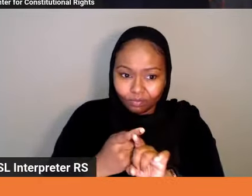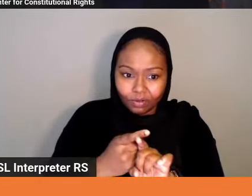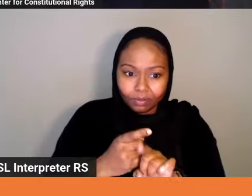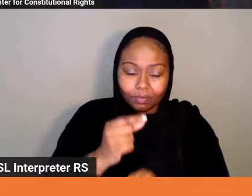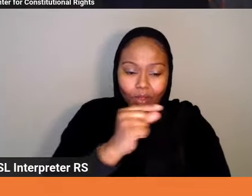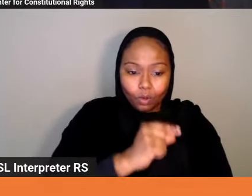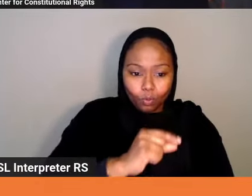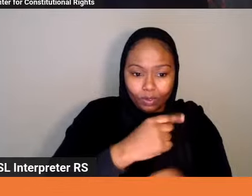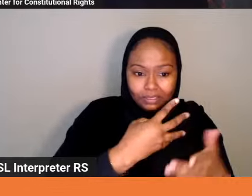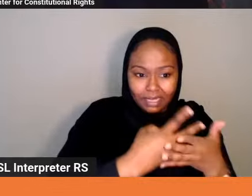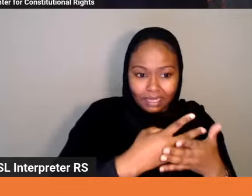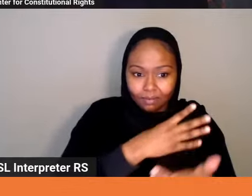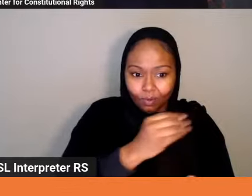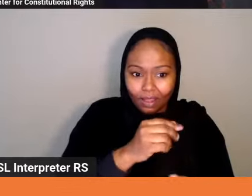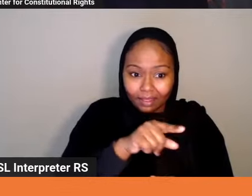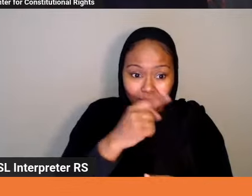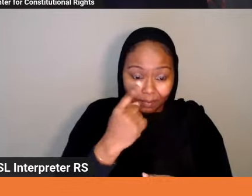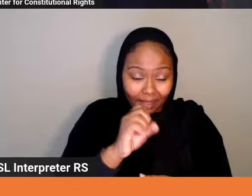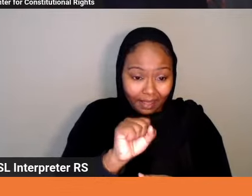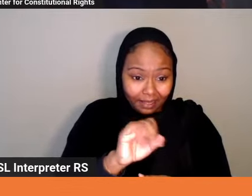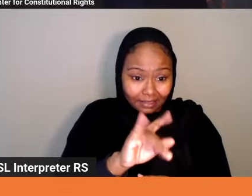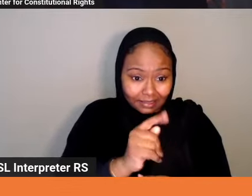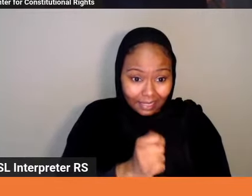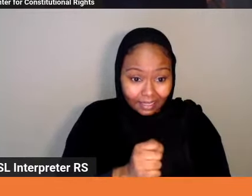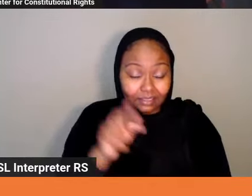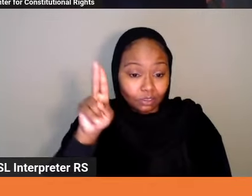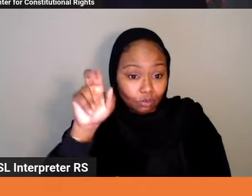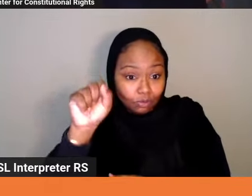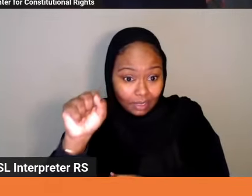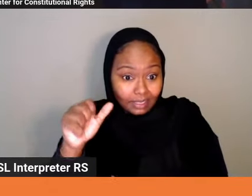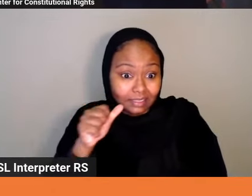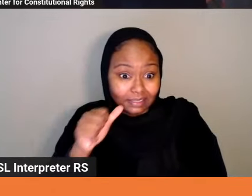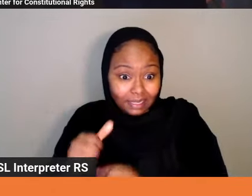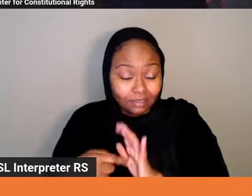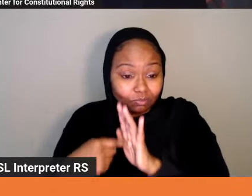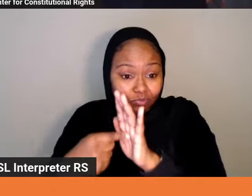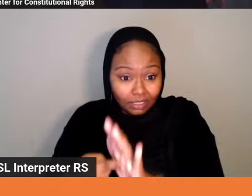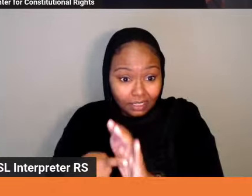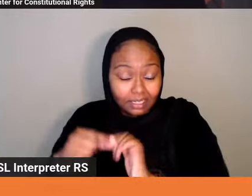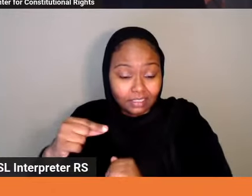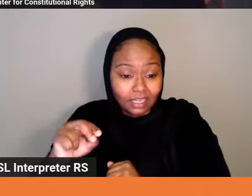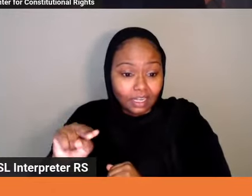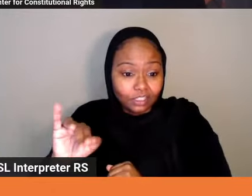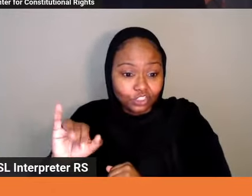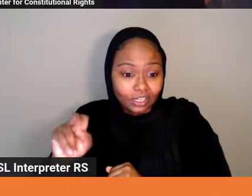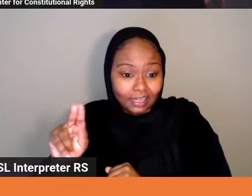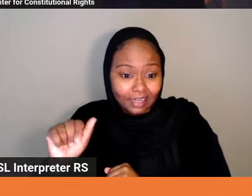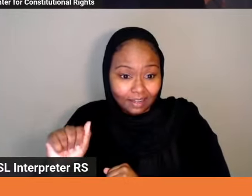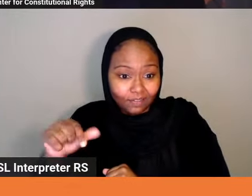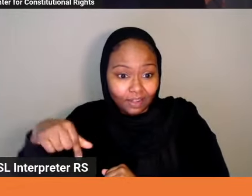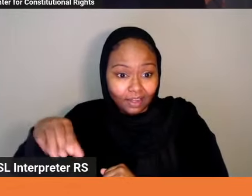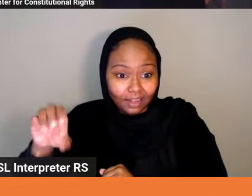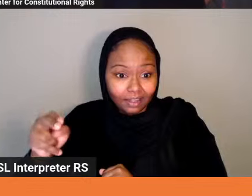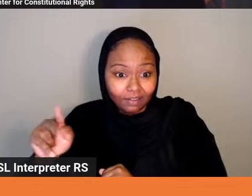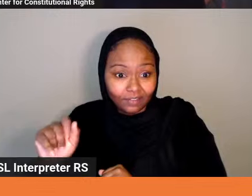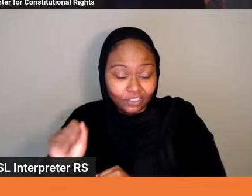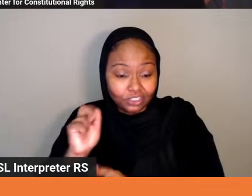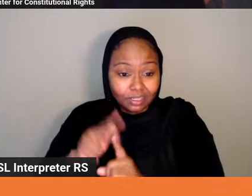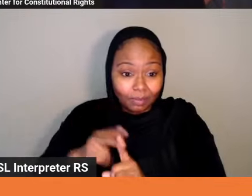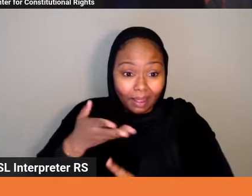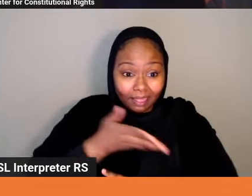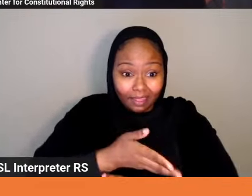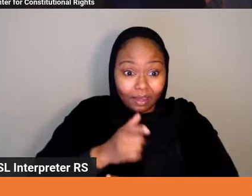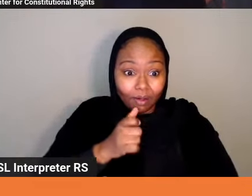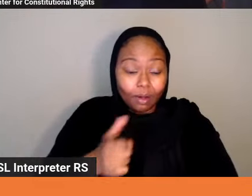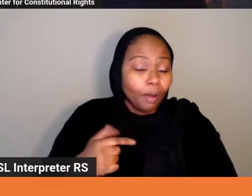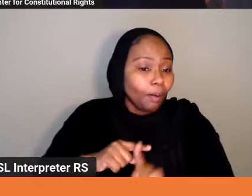sites, insofar as the United States recognized that the Geneva Conventions applied there. But the degradation and the erosion of